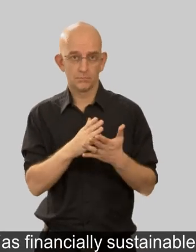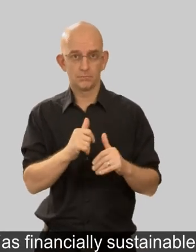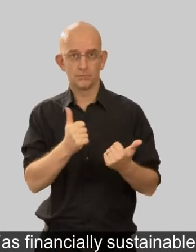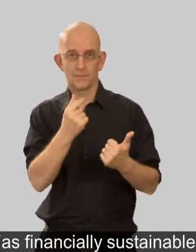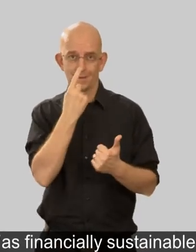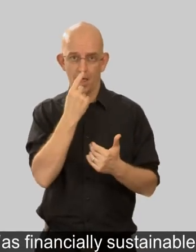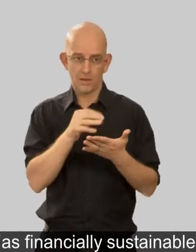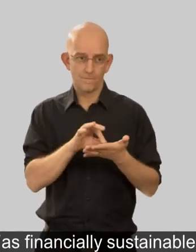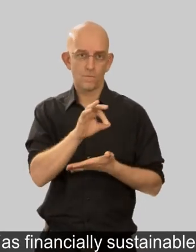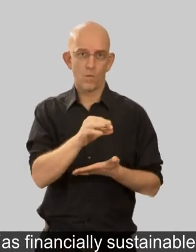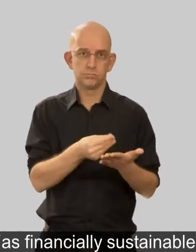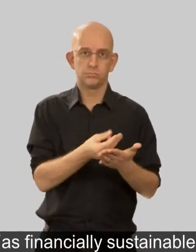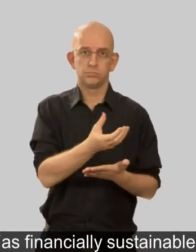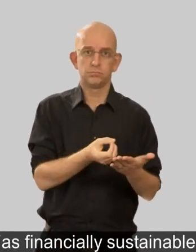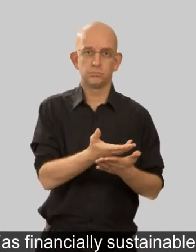was financially sustainable,